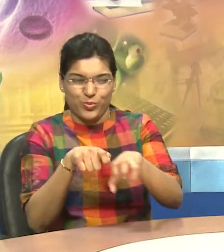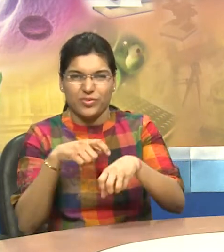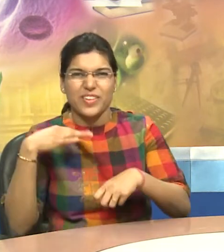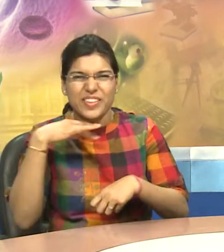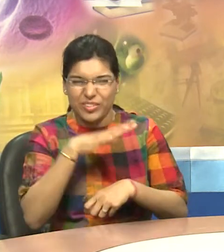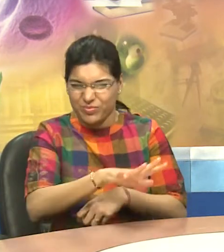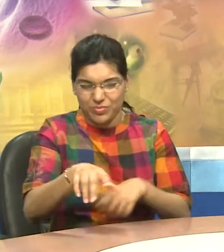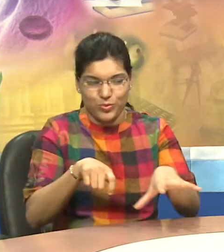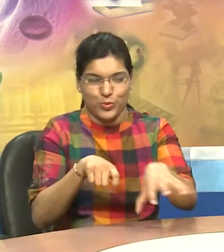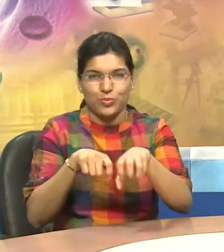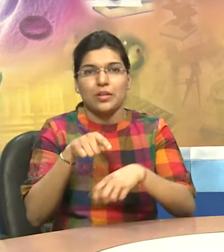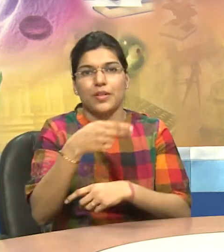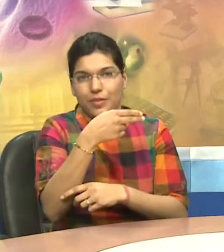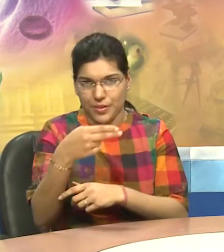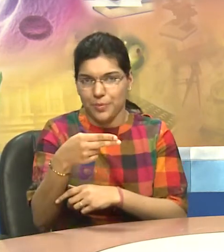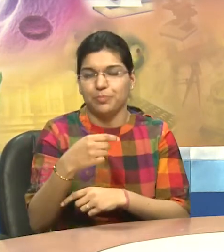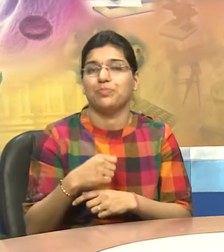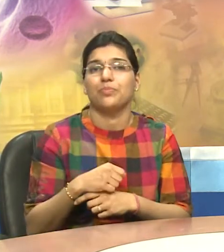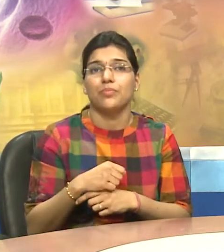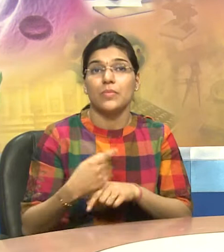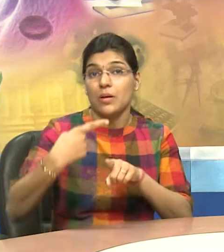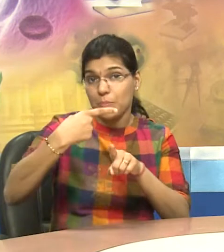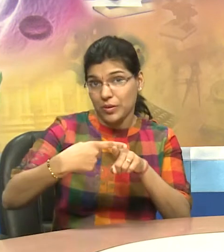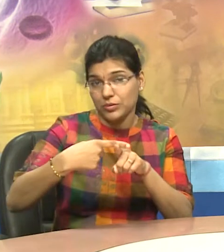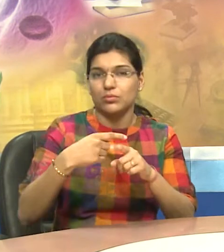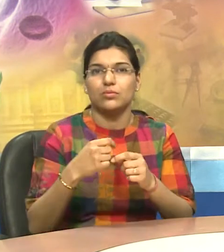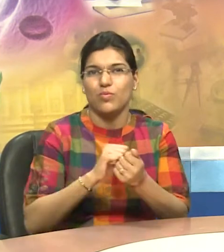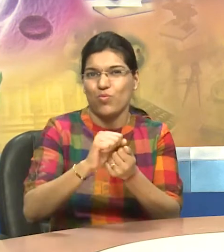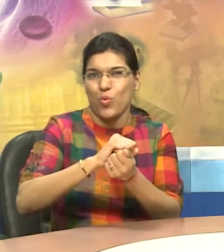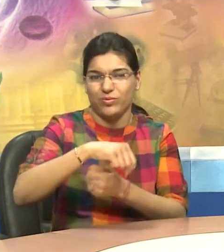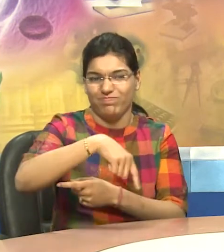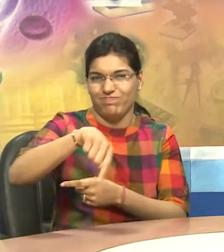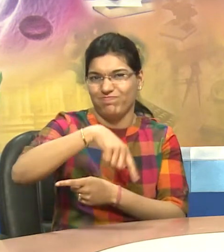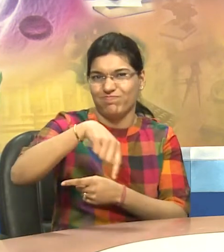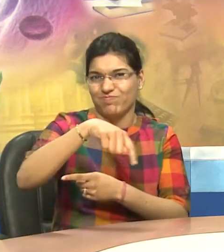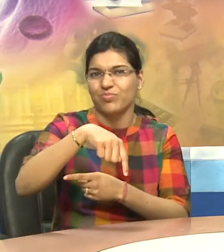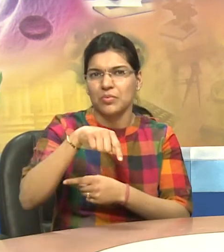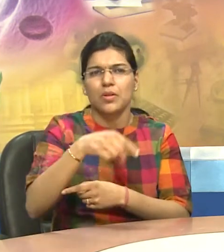who absorbs the dust from the carpet. What is the name of it? Vacuum cleaner.